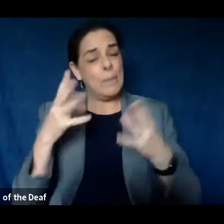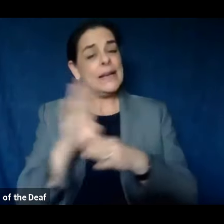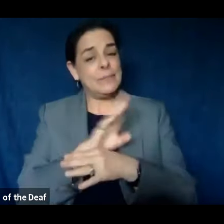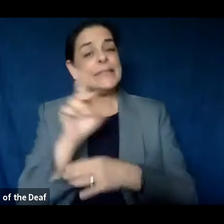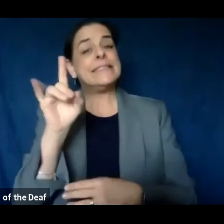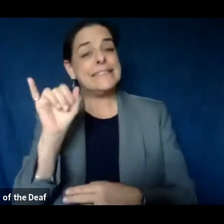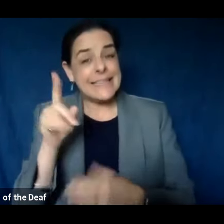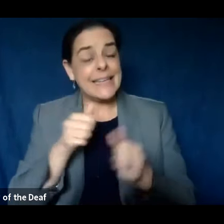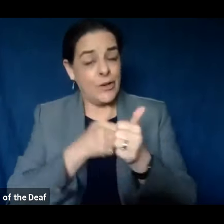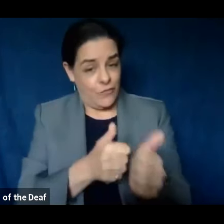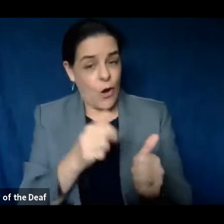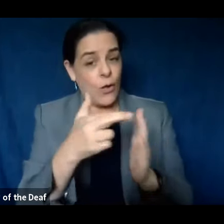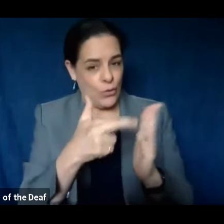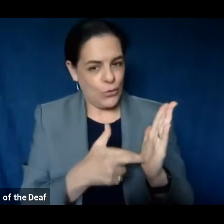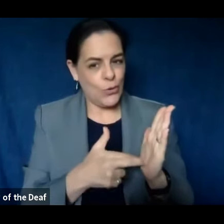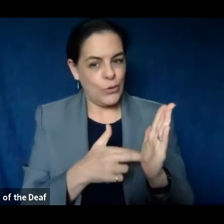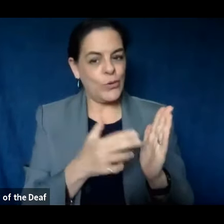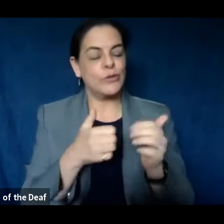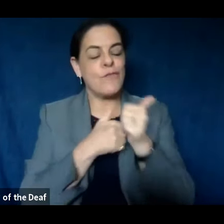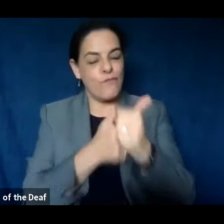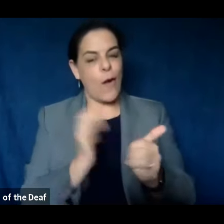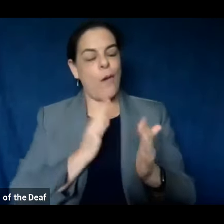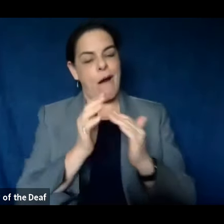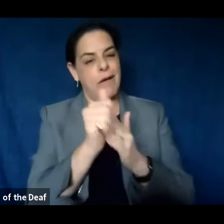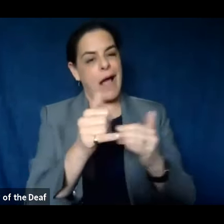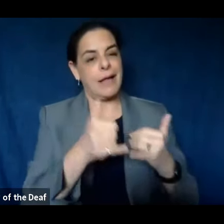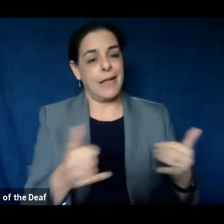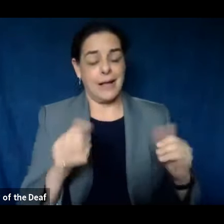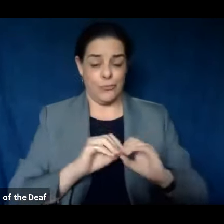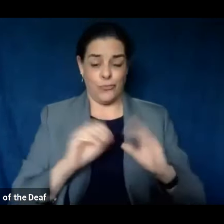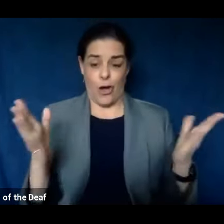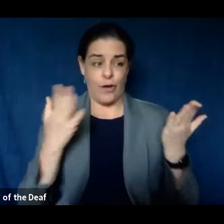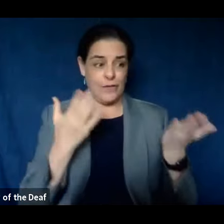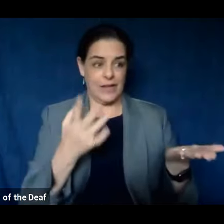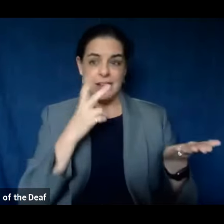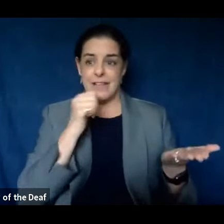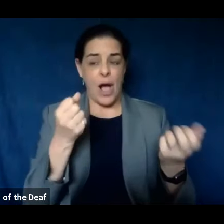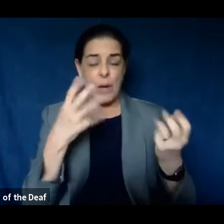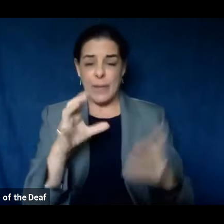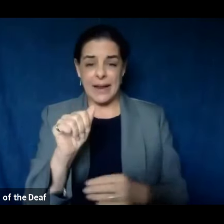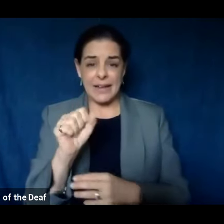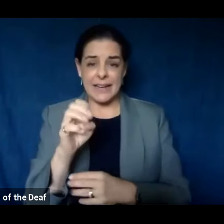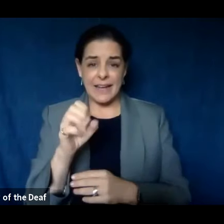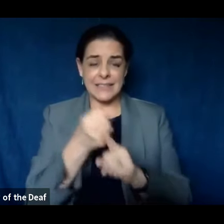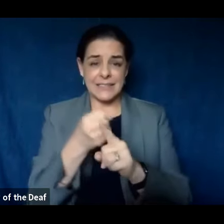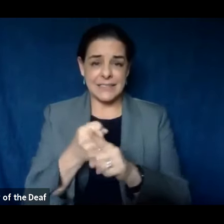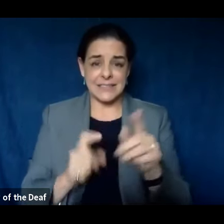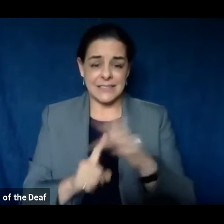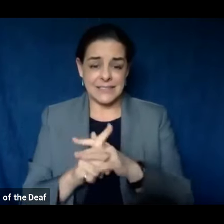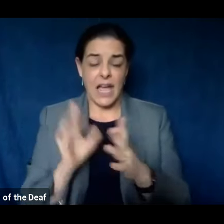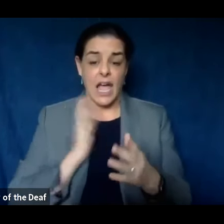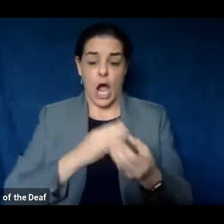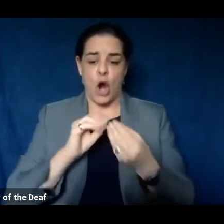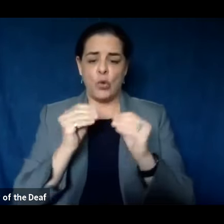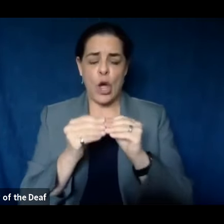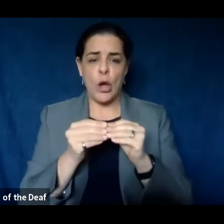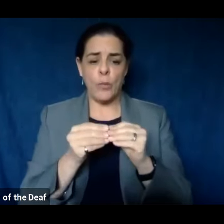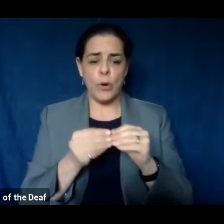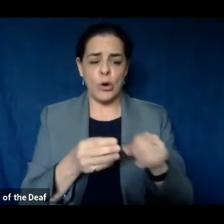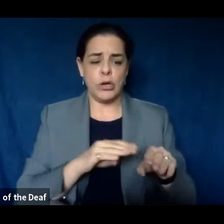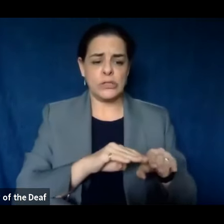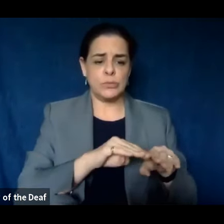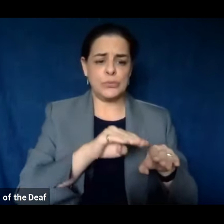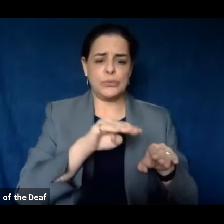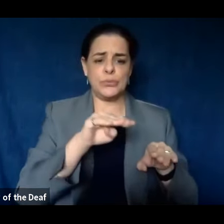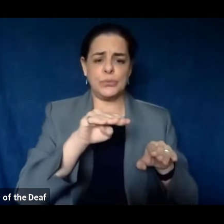rules and follow our guidance, as is evidenced by the fact that we don't have a lot of cases. Our case counts have gone up slowly in Knox